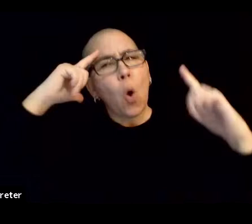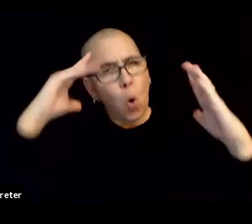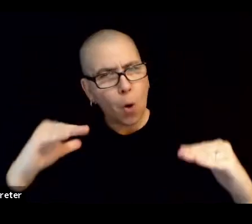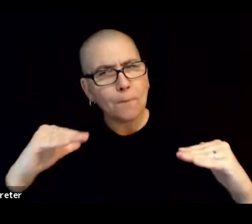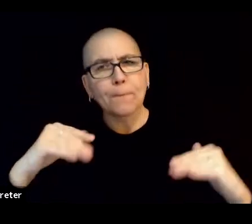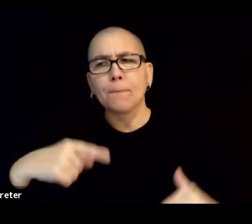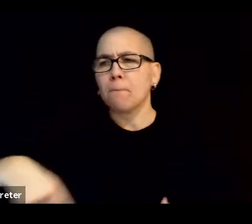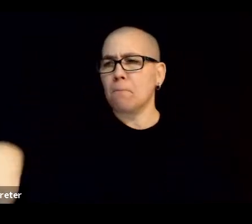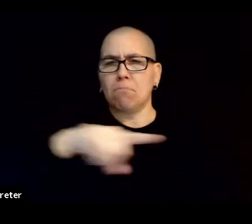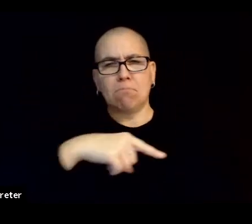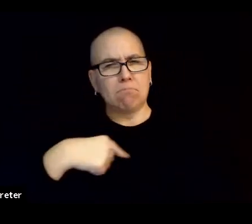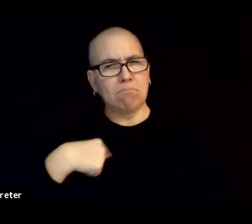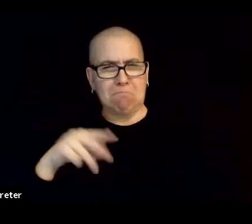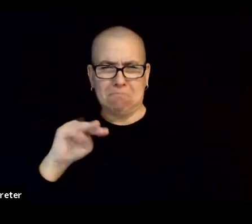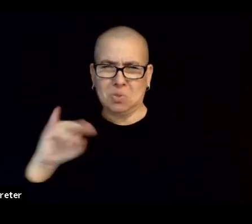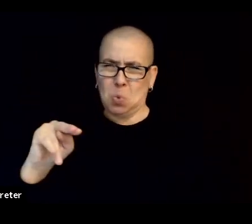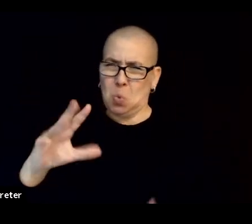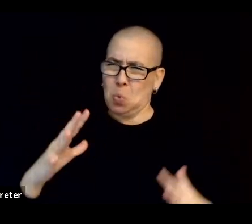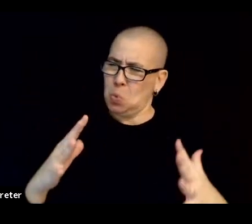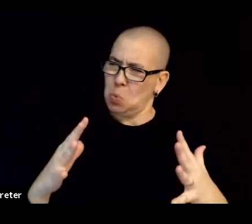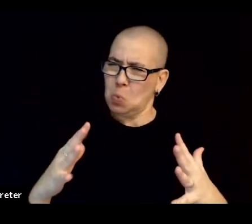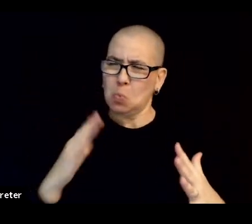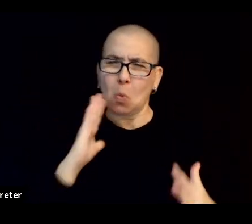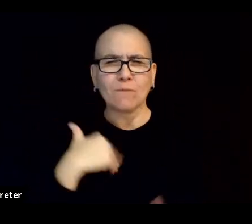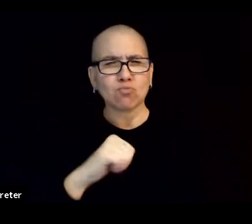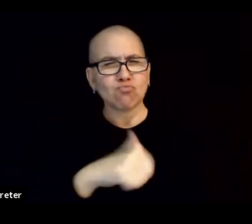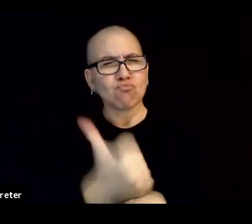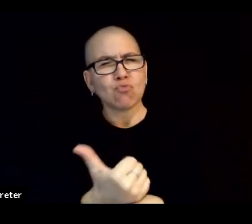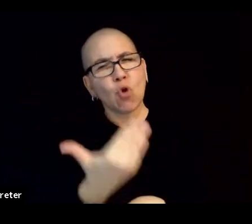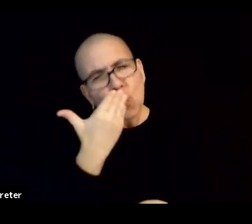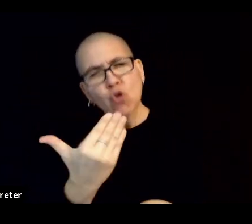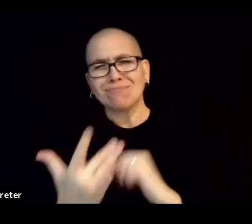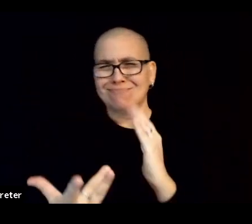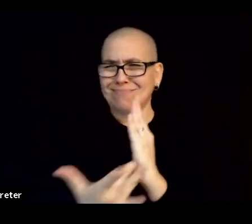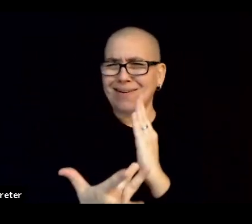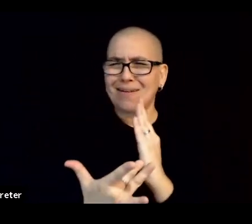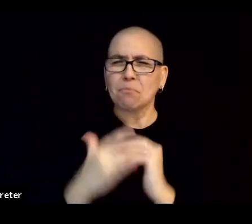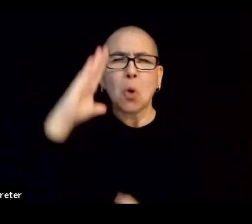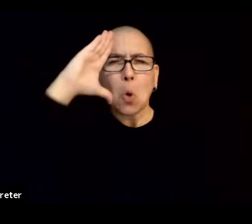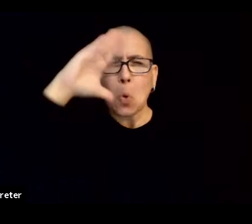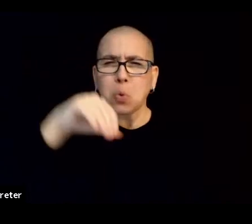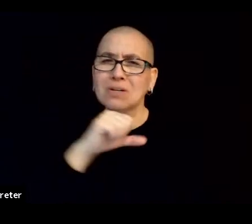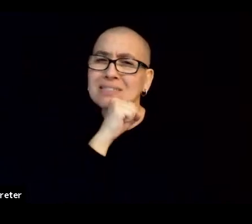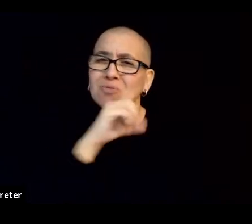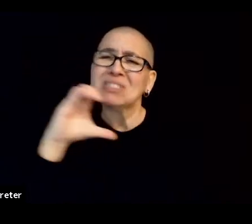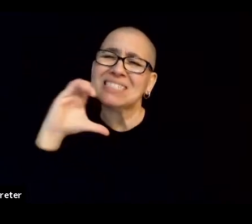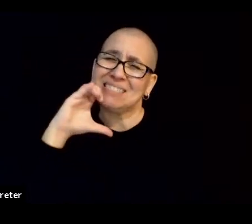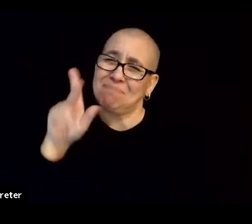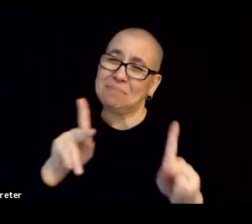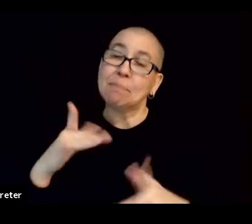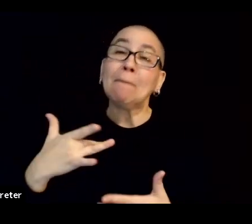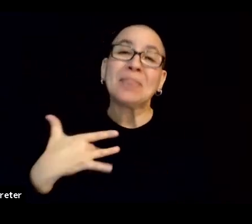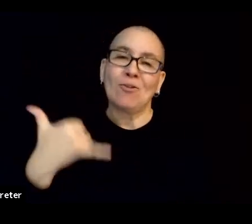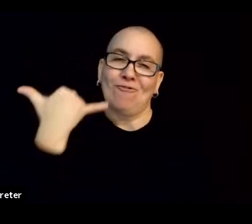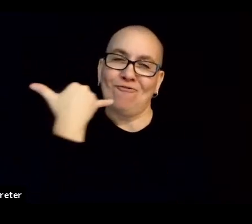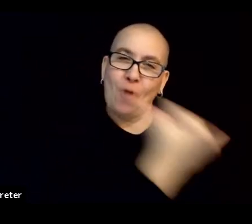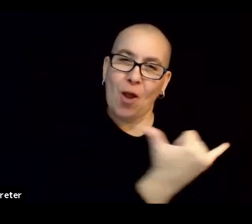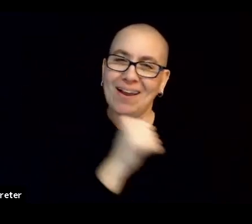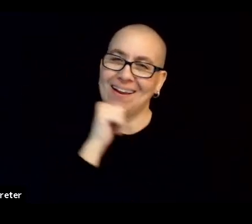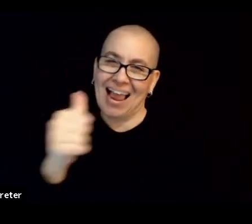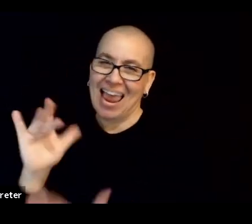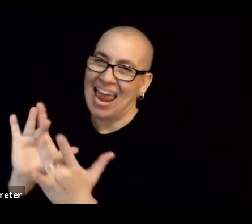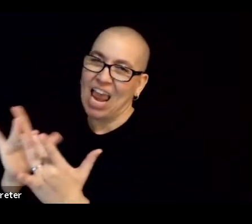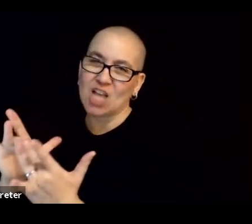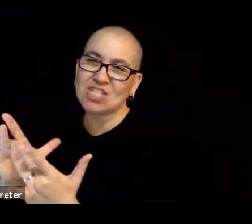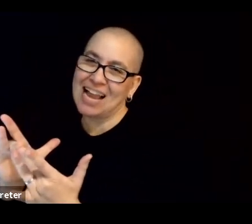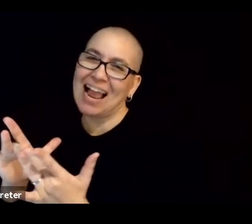technology system. And again, recognizing a lot of folks who are seniors are going to want to call in. And boy, that's a frustrating situation, get put on hold for 45 minutes to be told there's